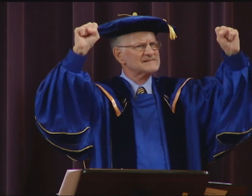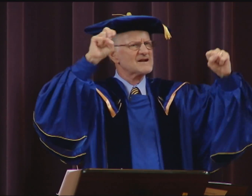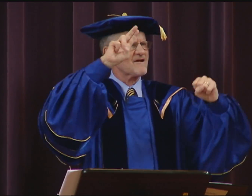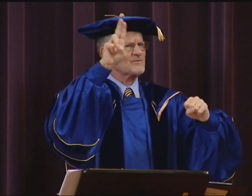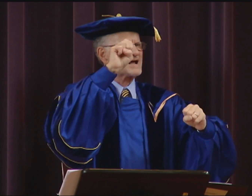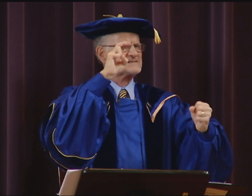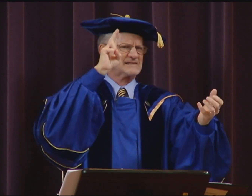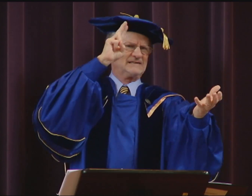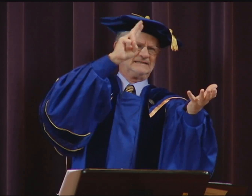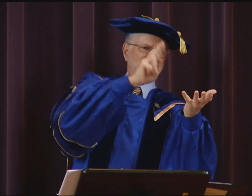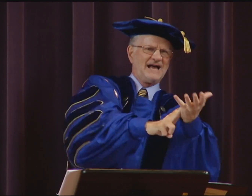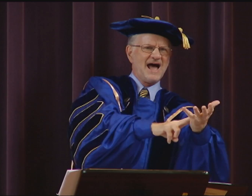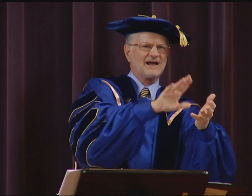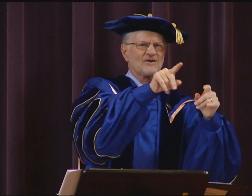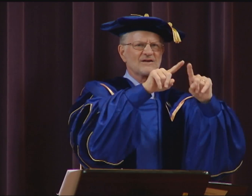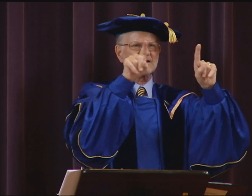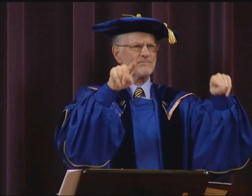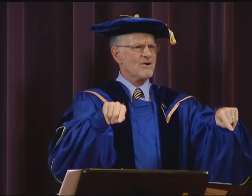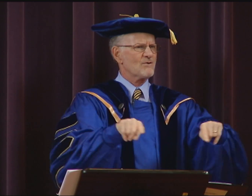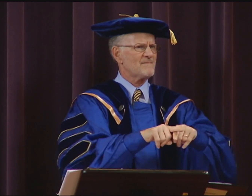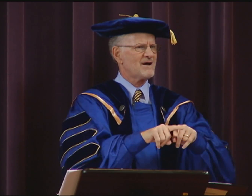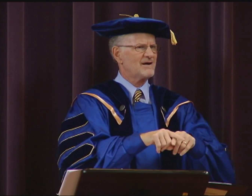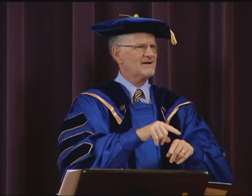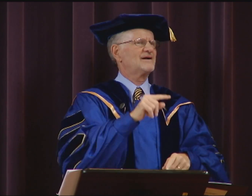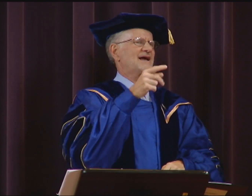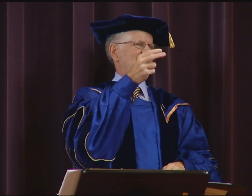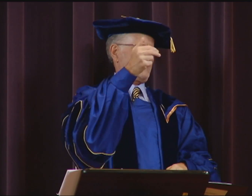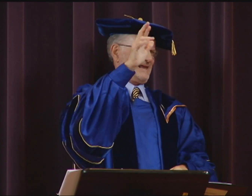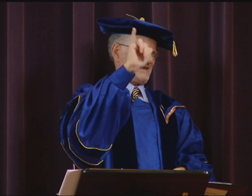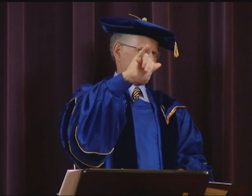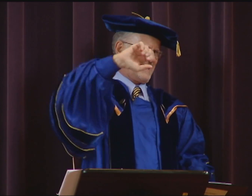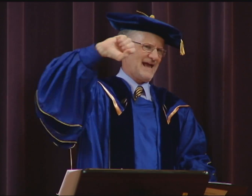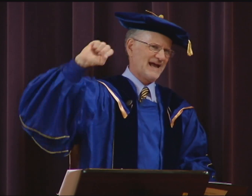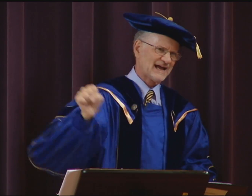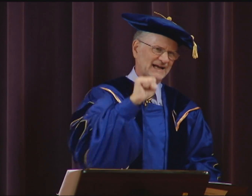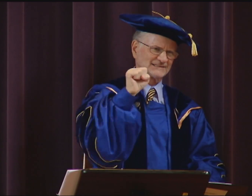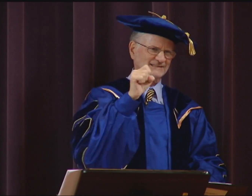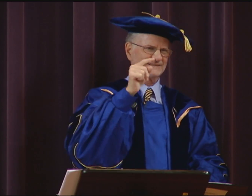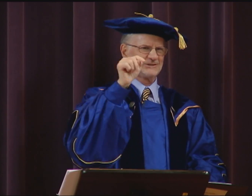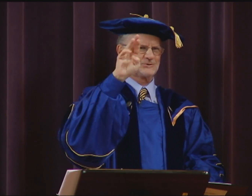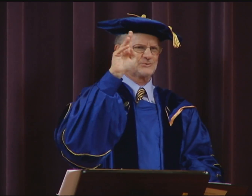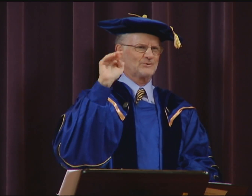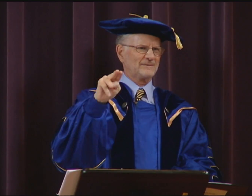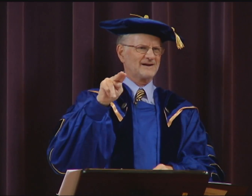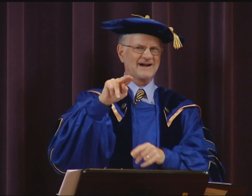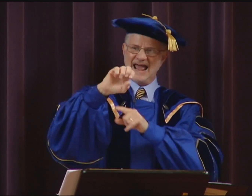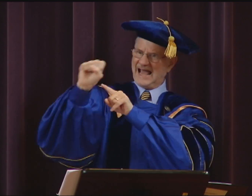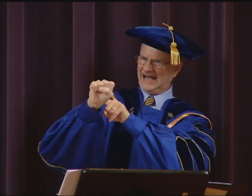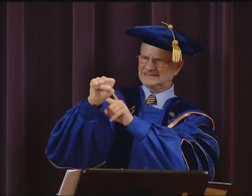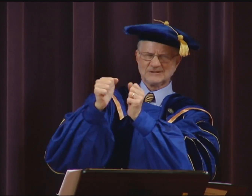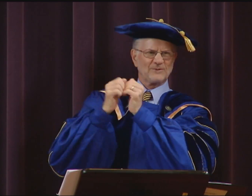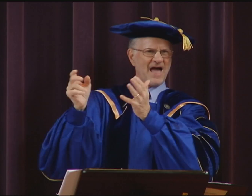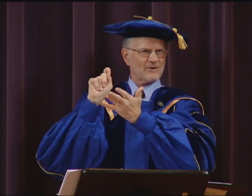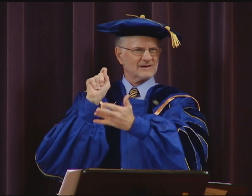Do you remember who the President of the United States was in 1952 who signed your diploma? Harry